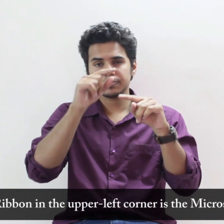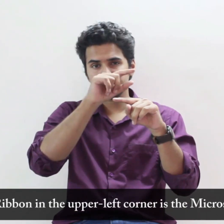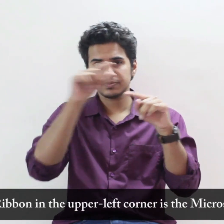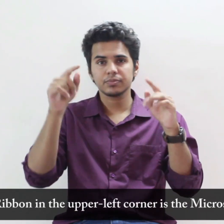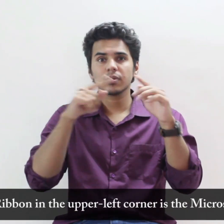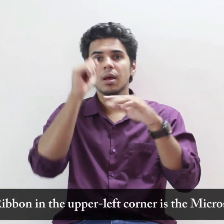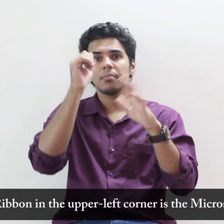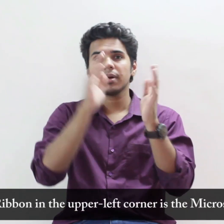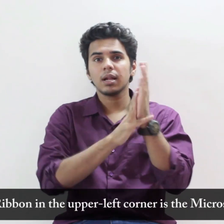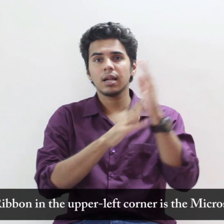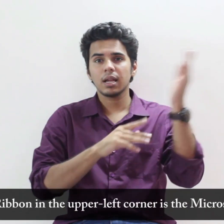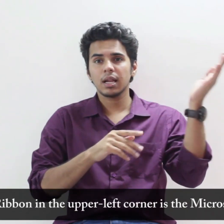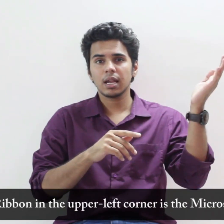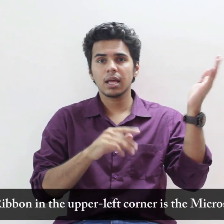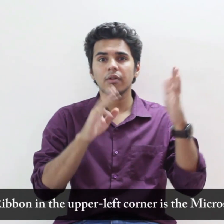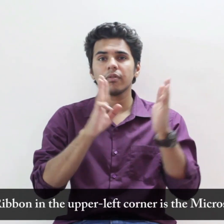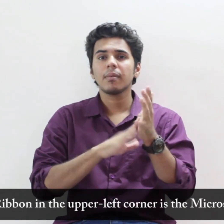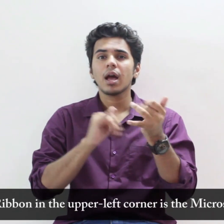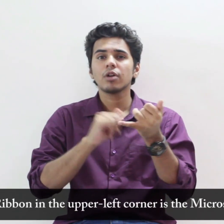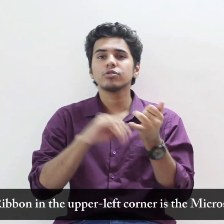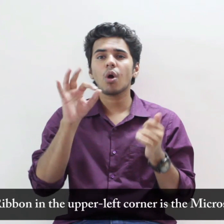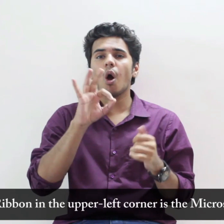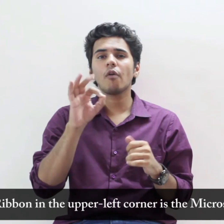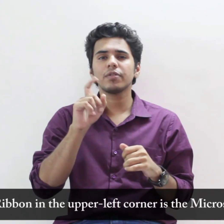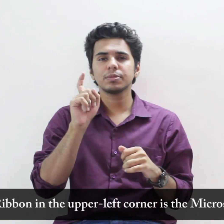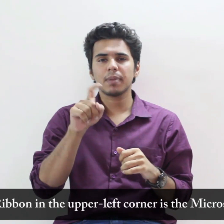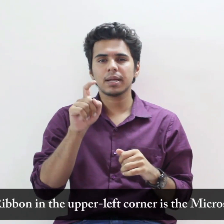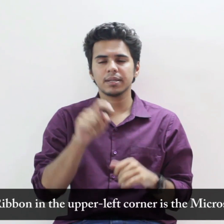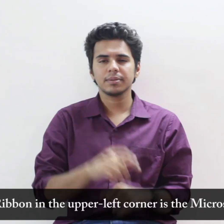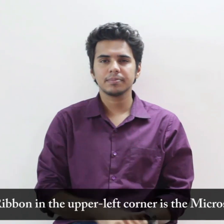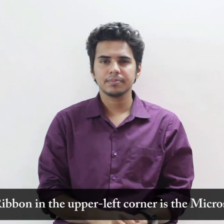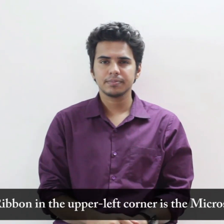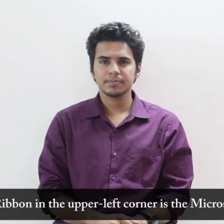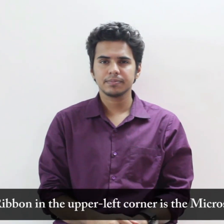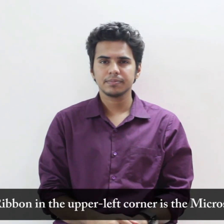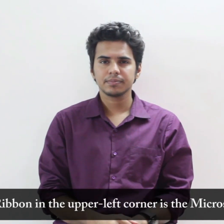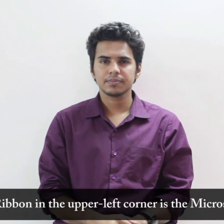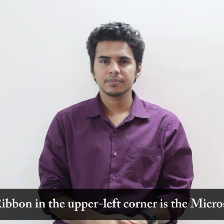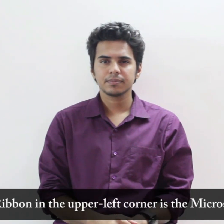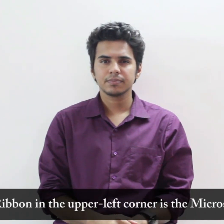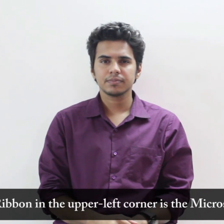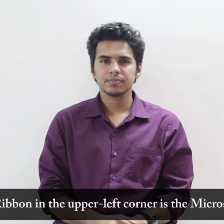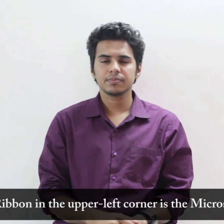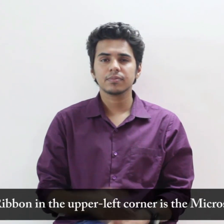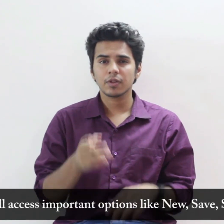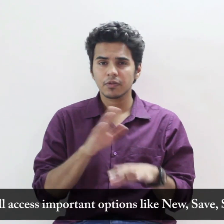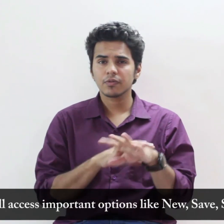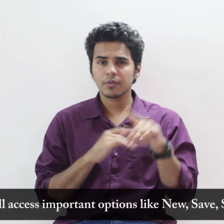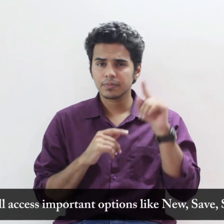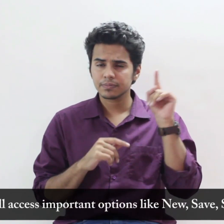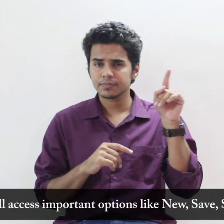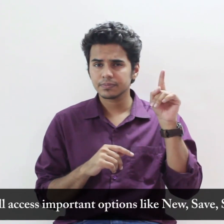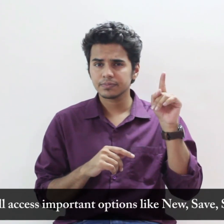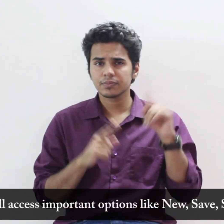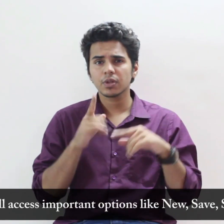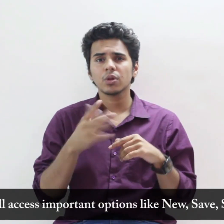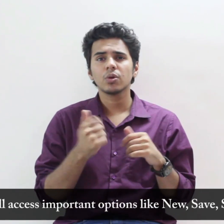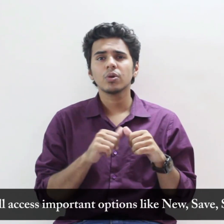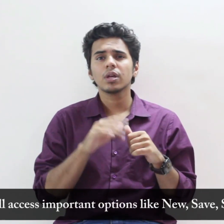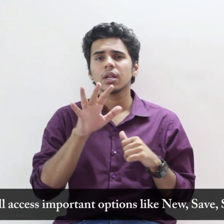On top of the ribbon is the upper left corner is the Microsoft Office button. From here, you will access the important